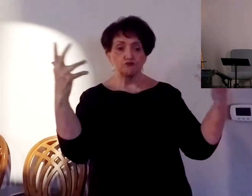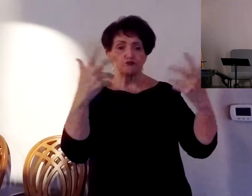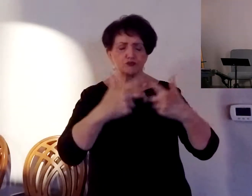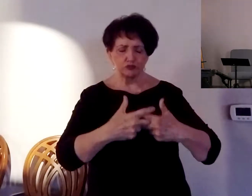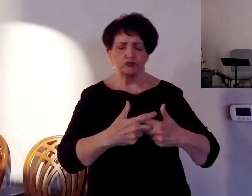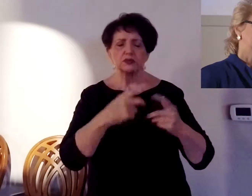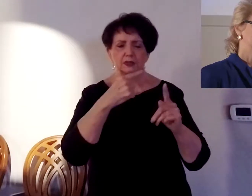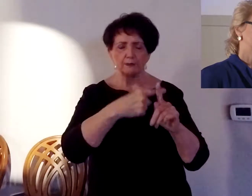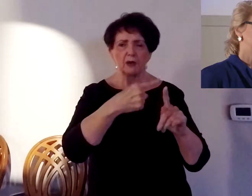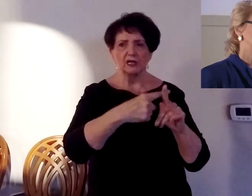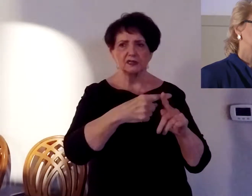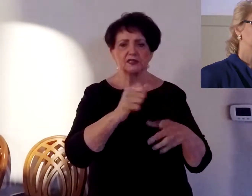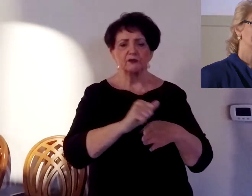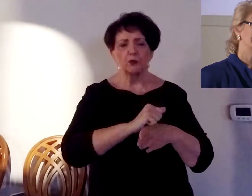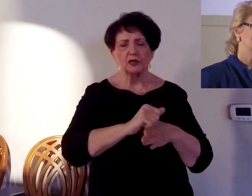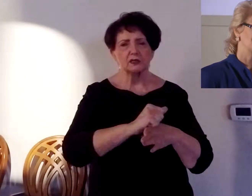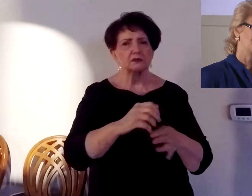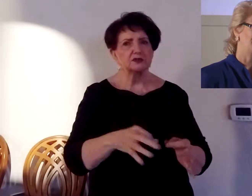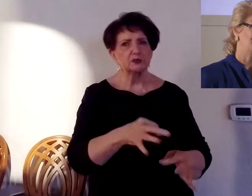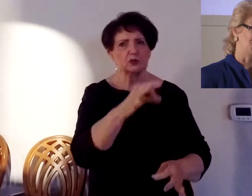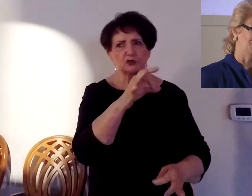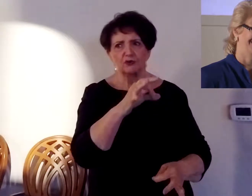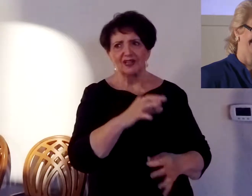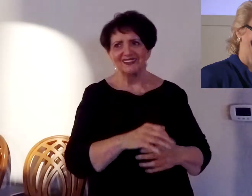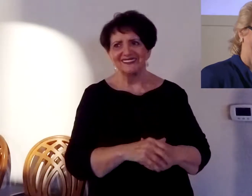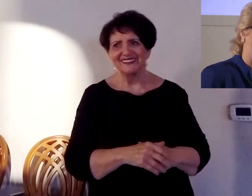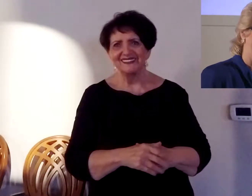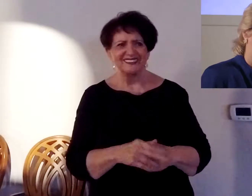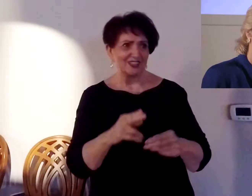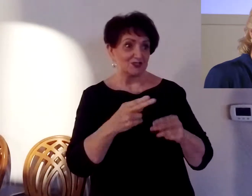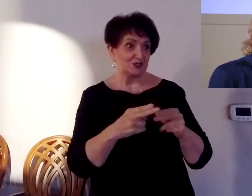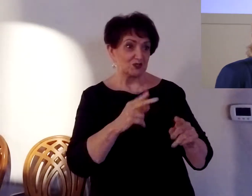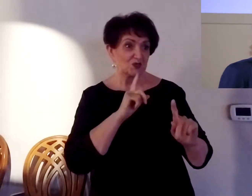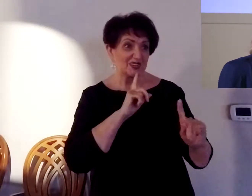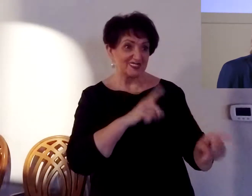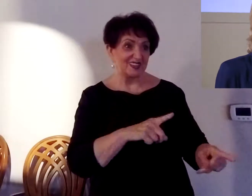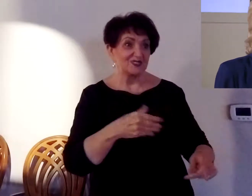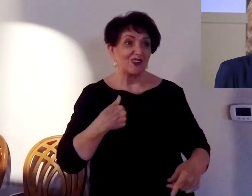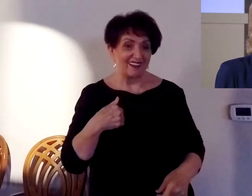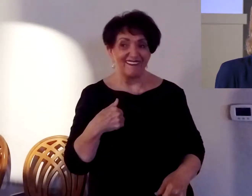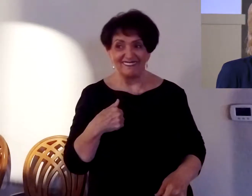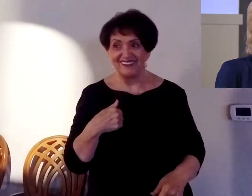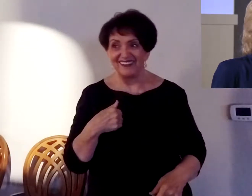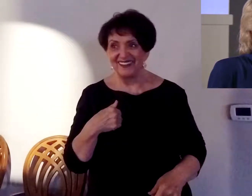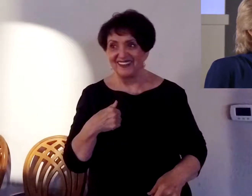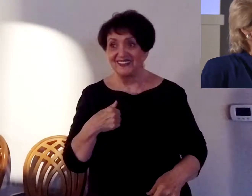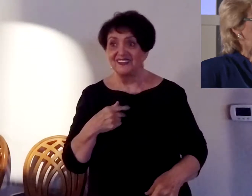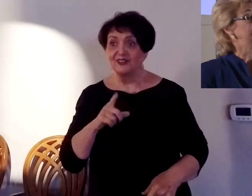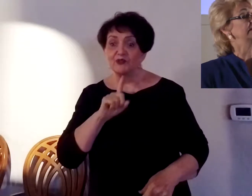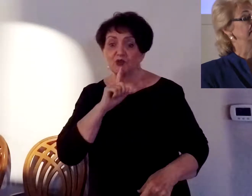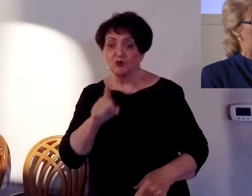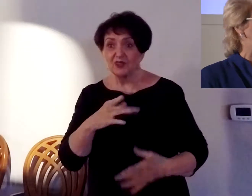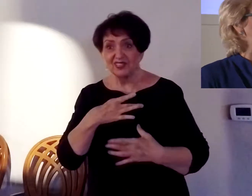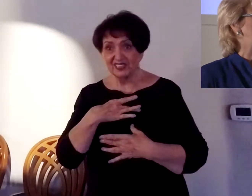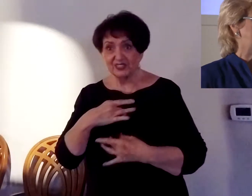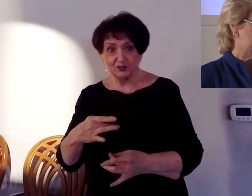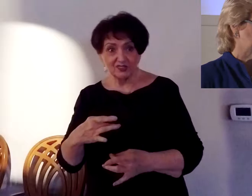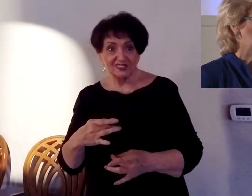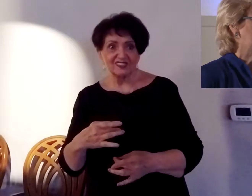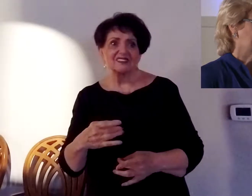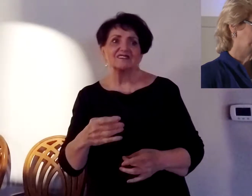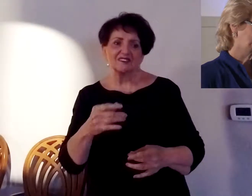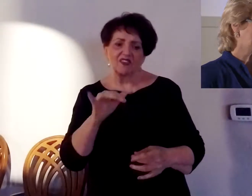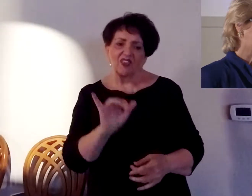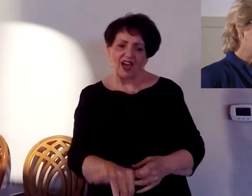spirituality. It's the shortest answer I know. And then if they're really interested, right, then that will open